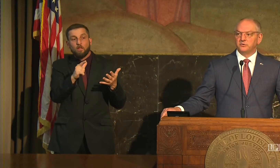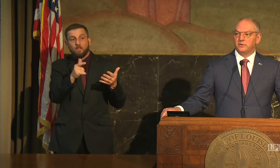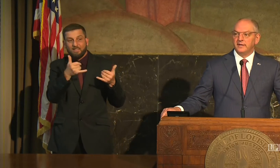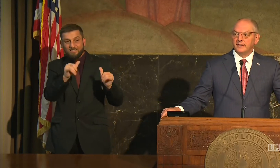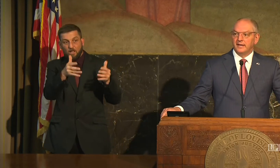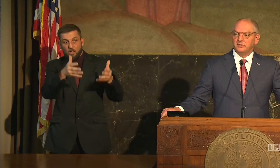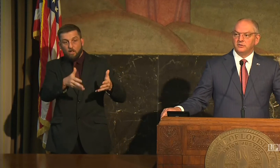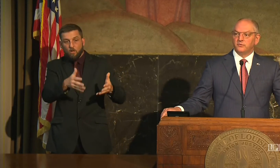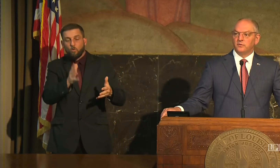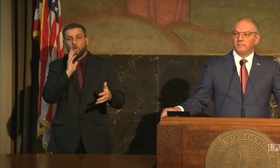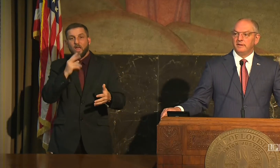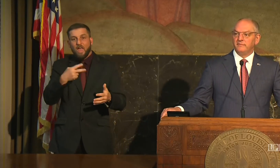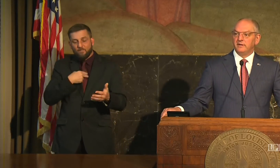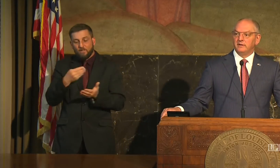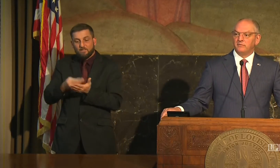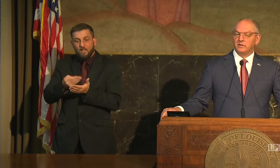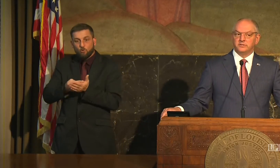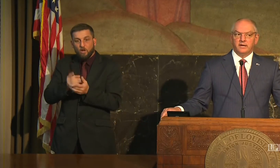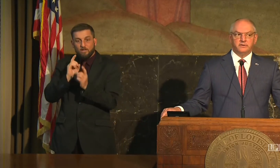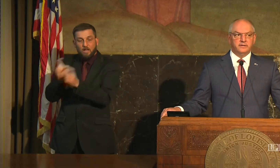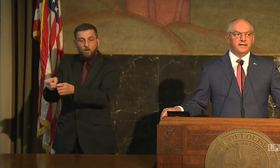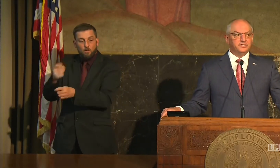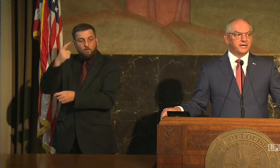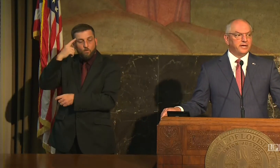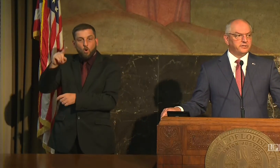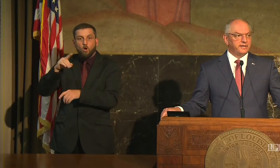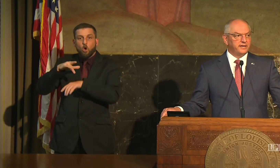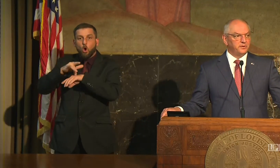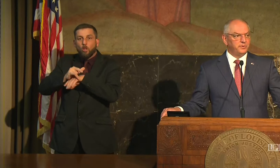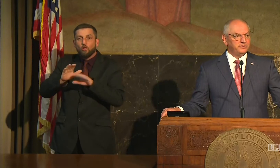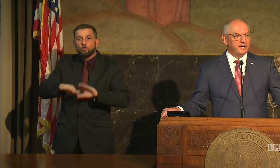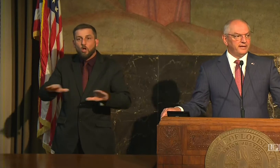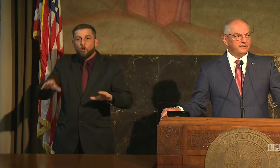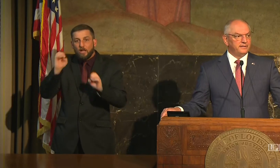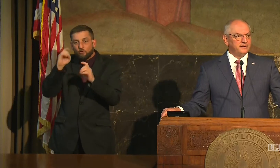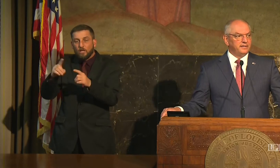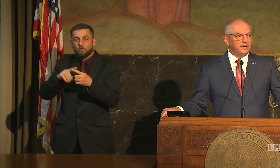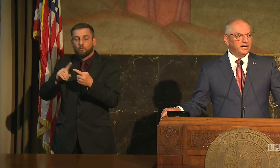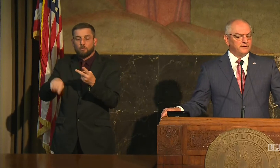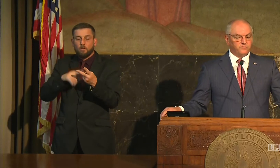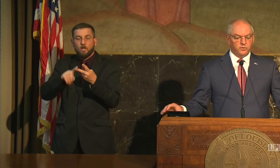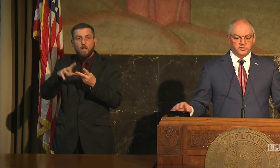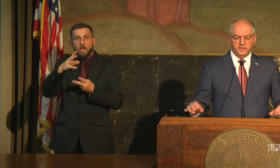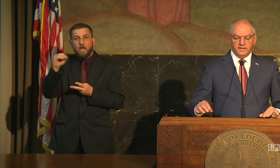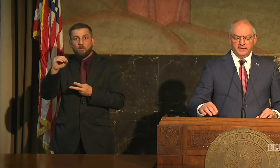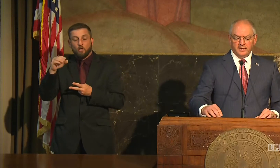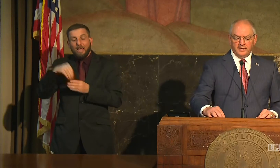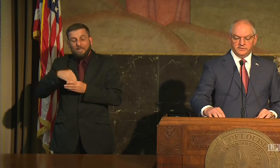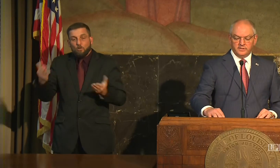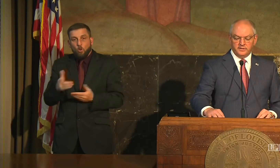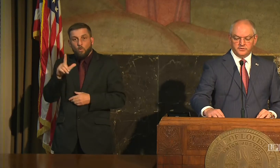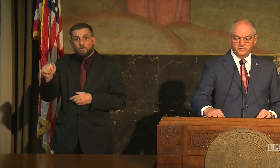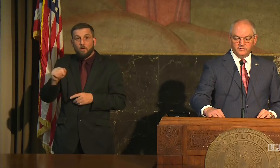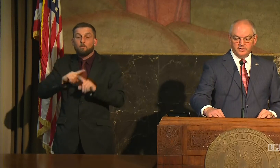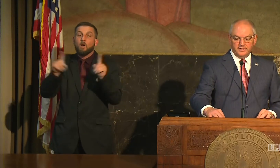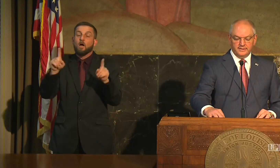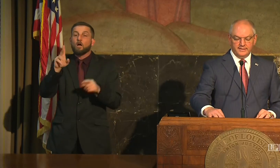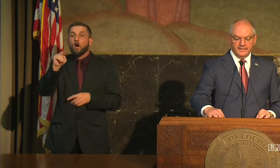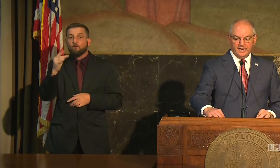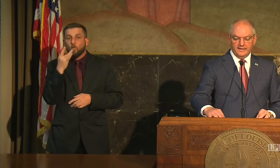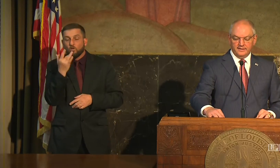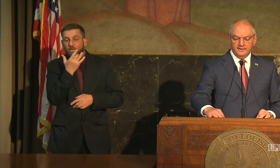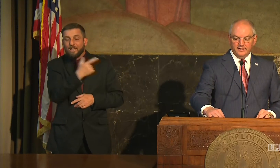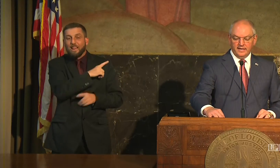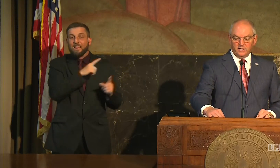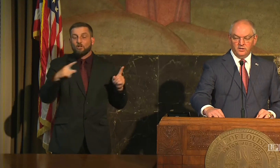contain statutory dedications for the benefit of early childhood education in Louisiana. Unfortunately, the legislature